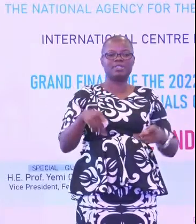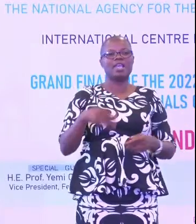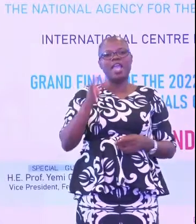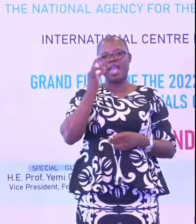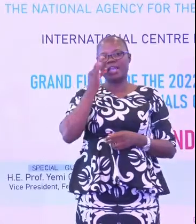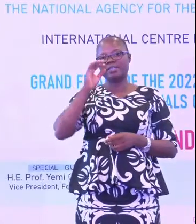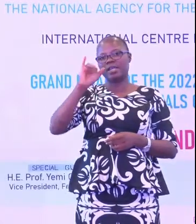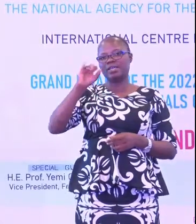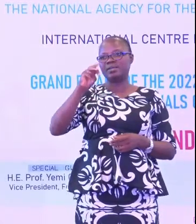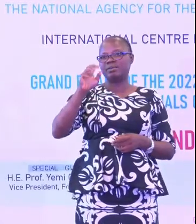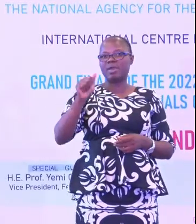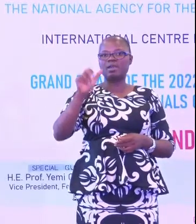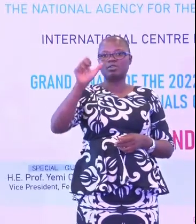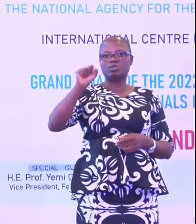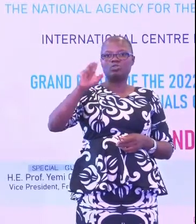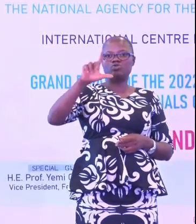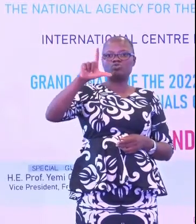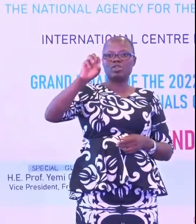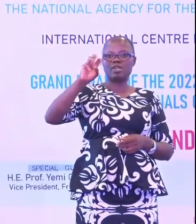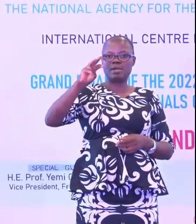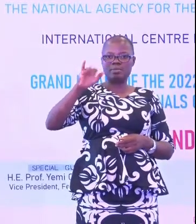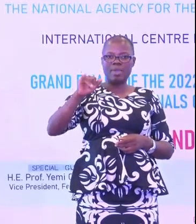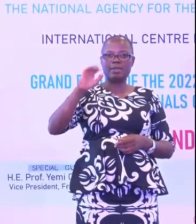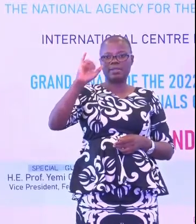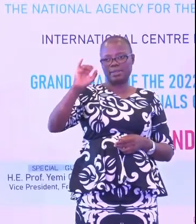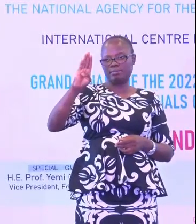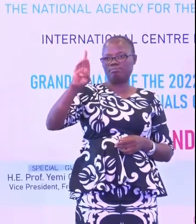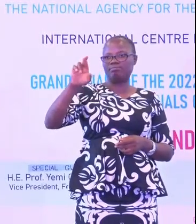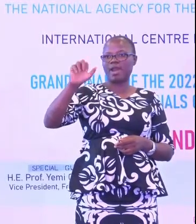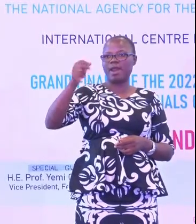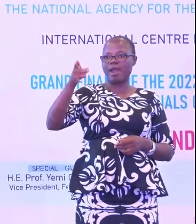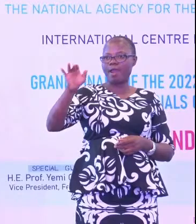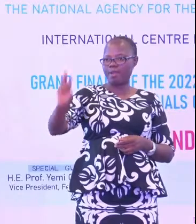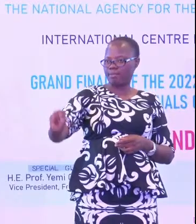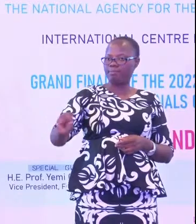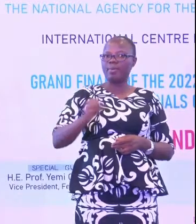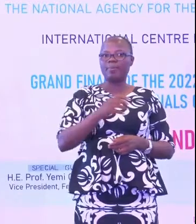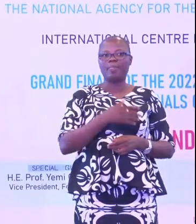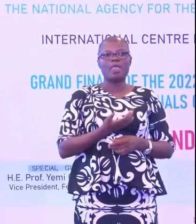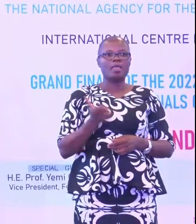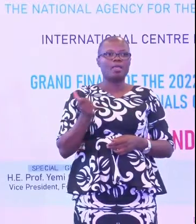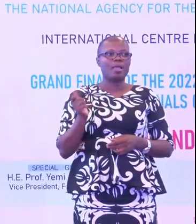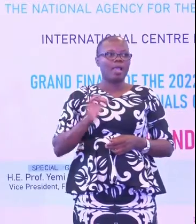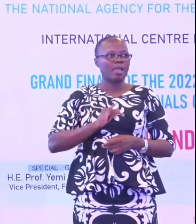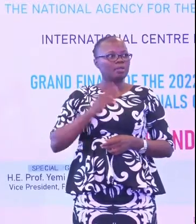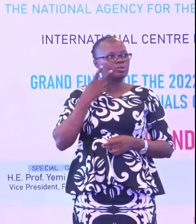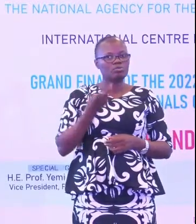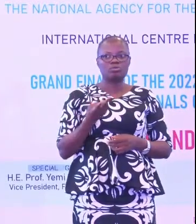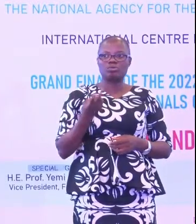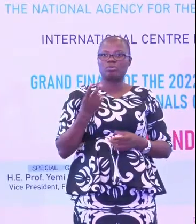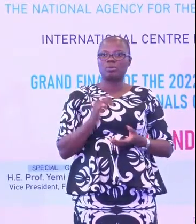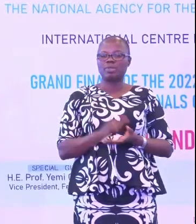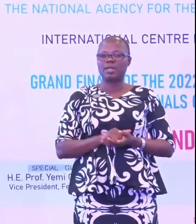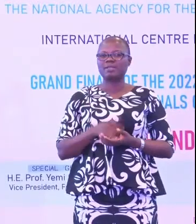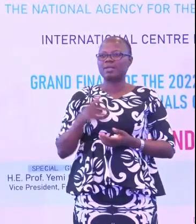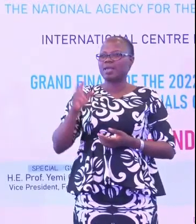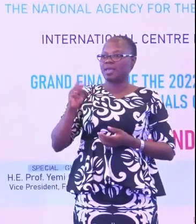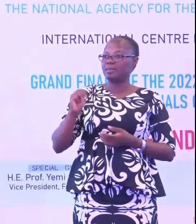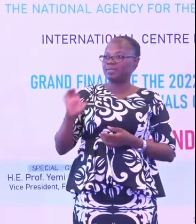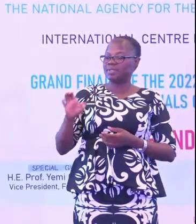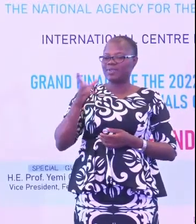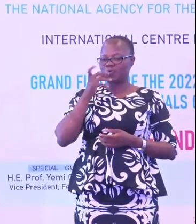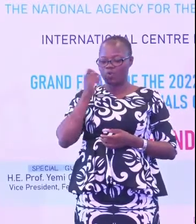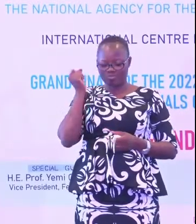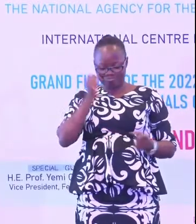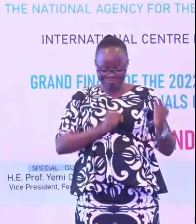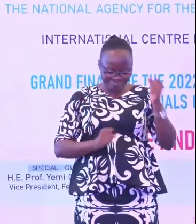Imam Suleiman Ibrahim. I saw that the MC was struggling with